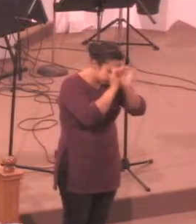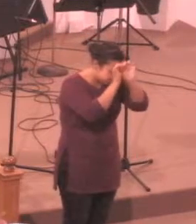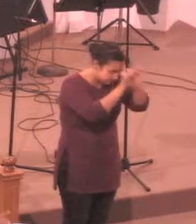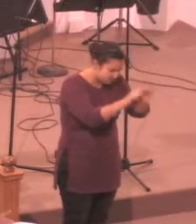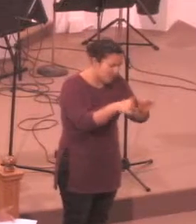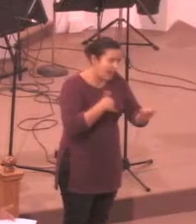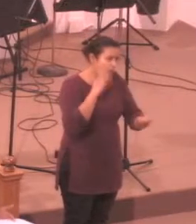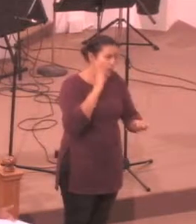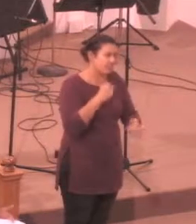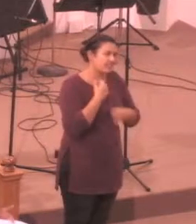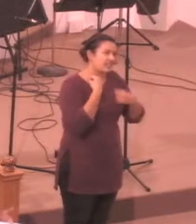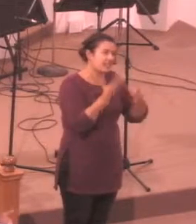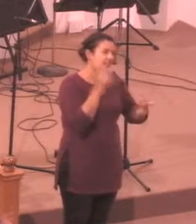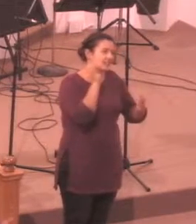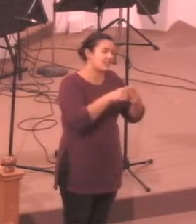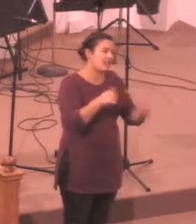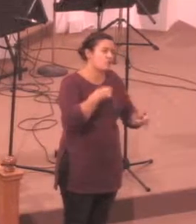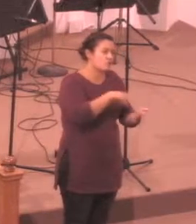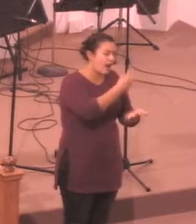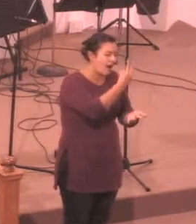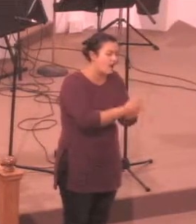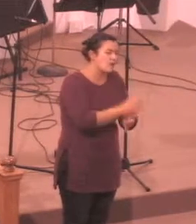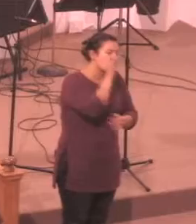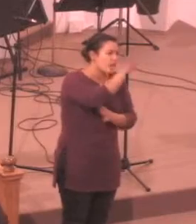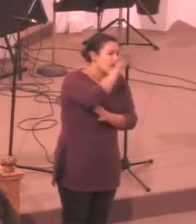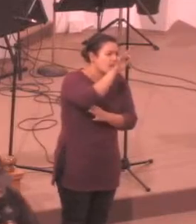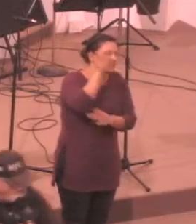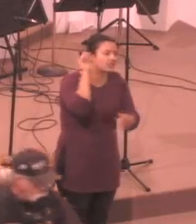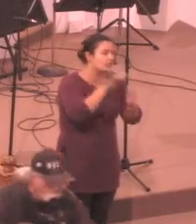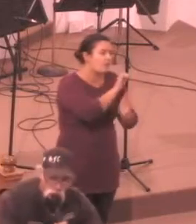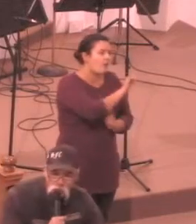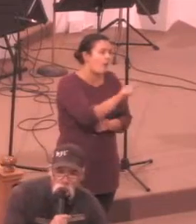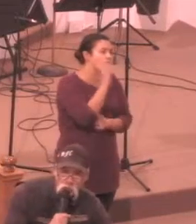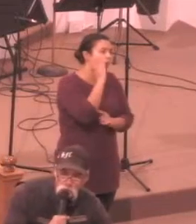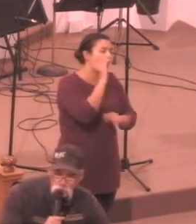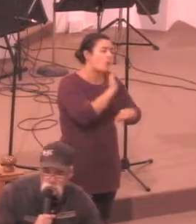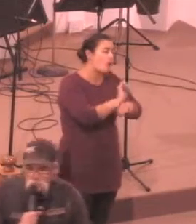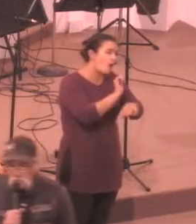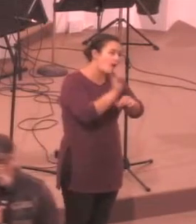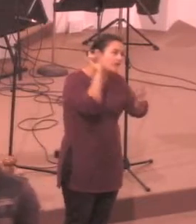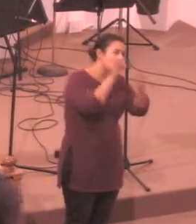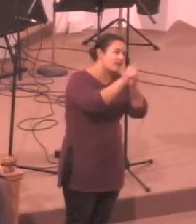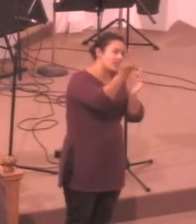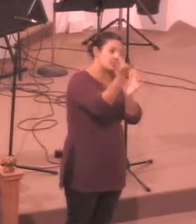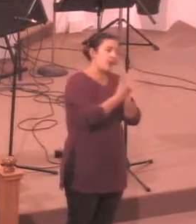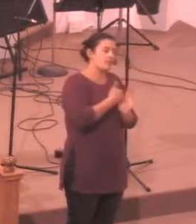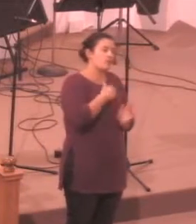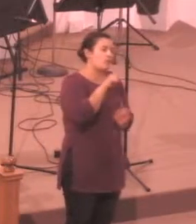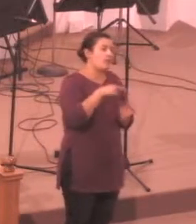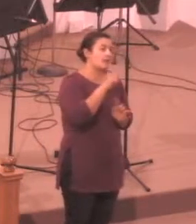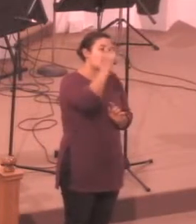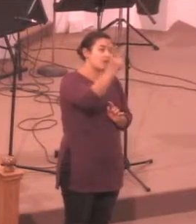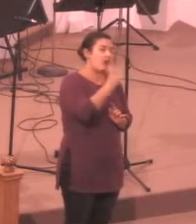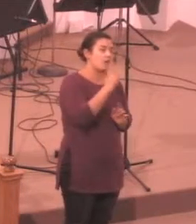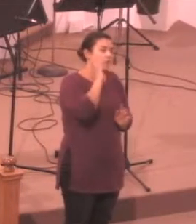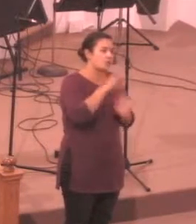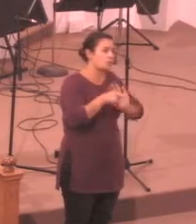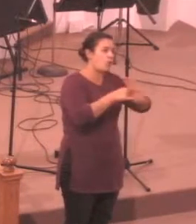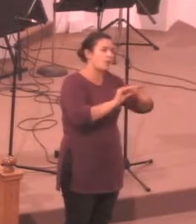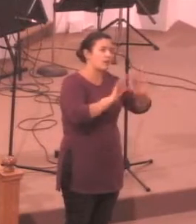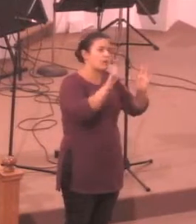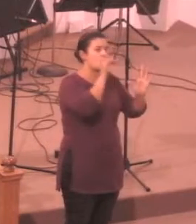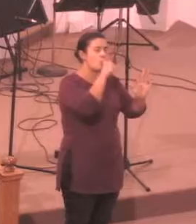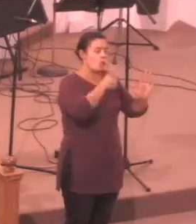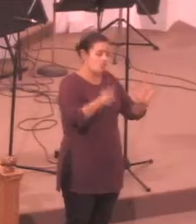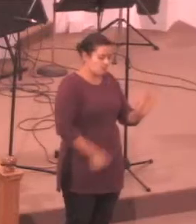give till I drop, preach till all I know, and work till he stops me. And when he comes, my banner will be